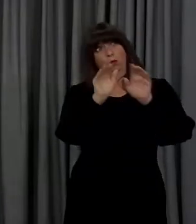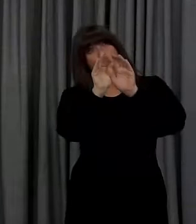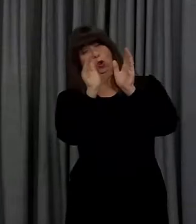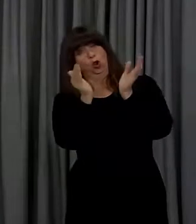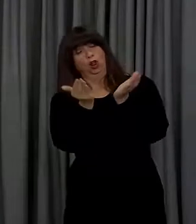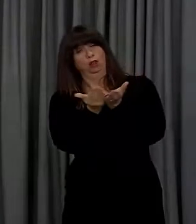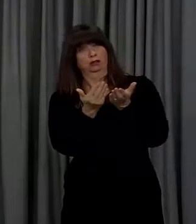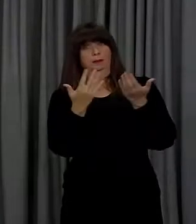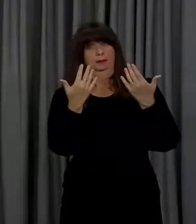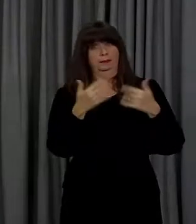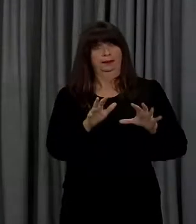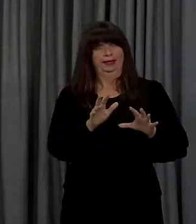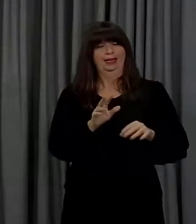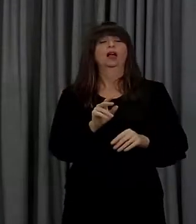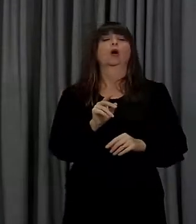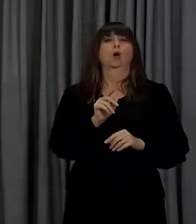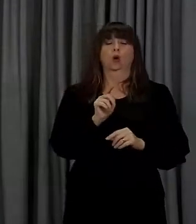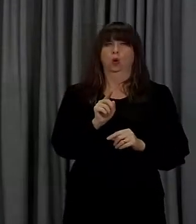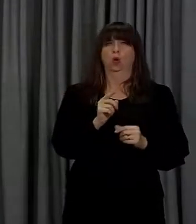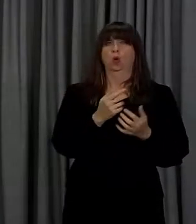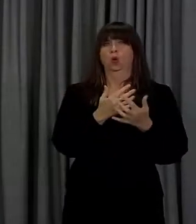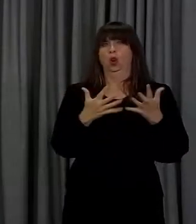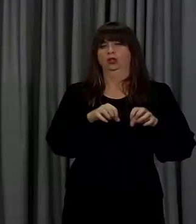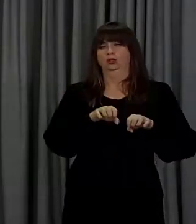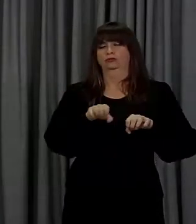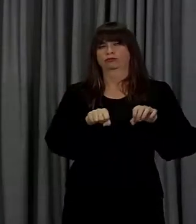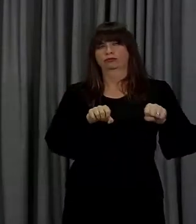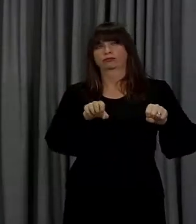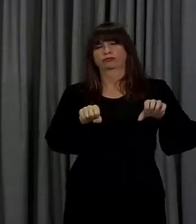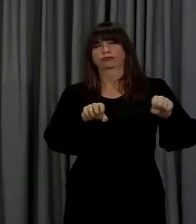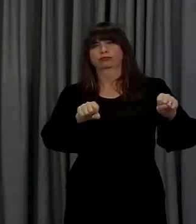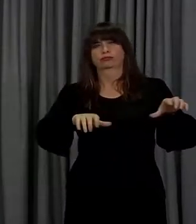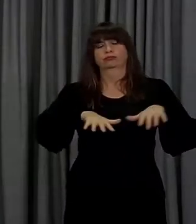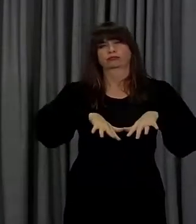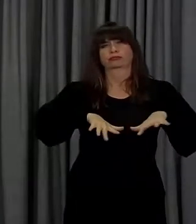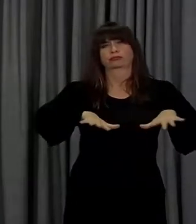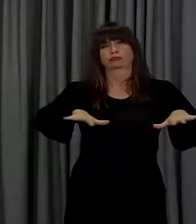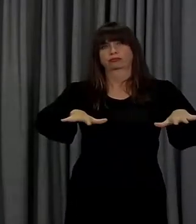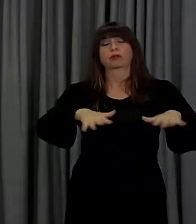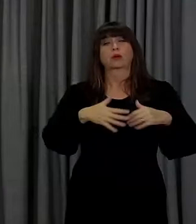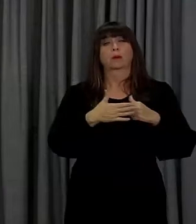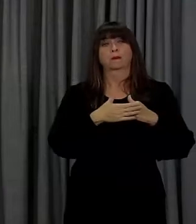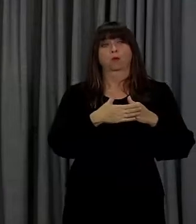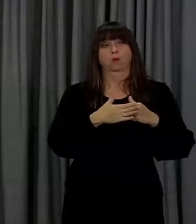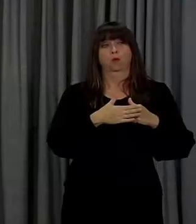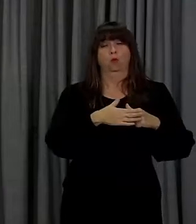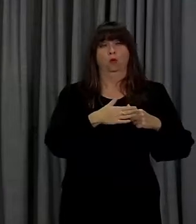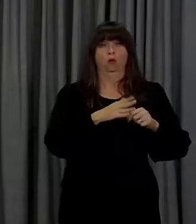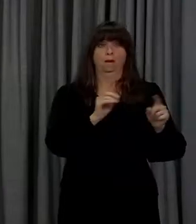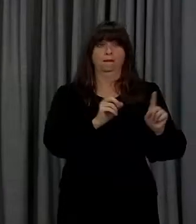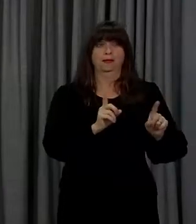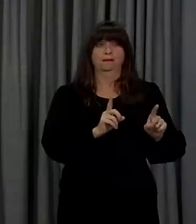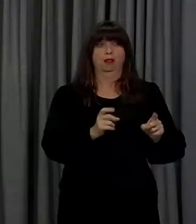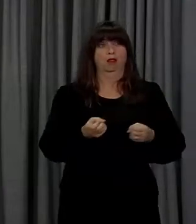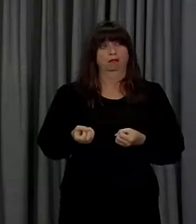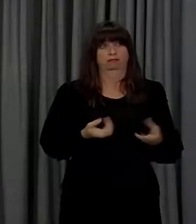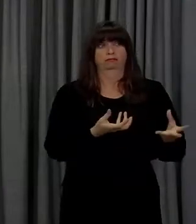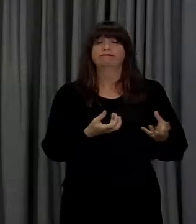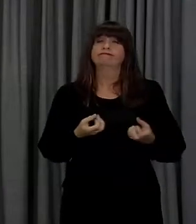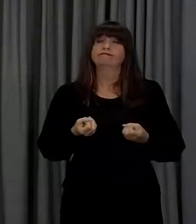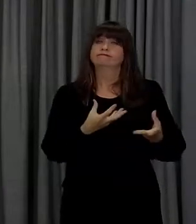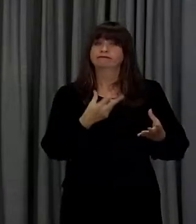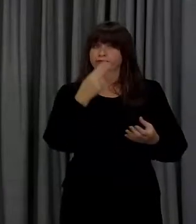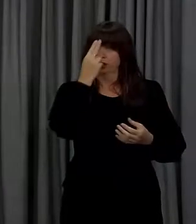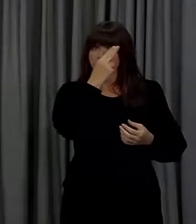UK, we've seen an increase in the number of infections in the community and an increase in the number of people admitted to